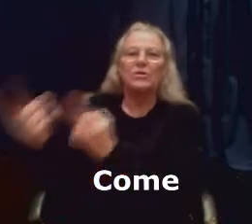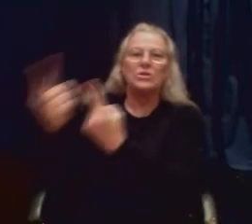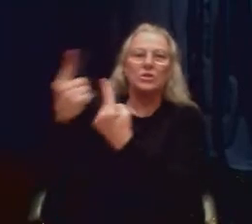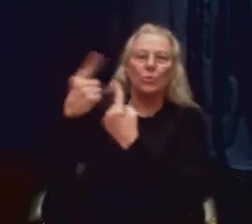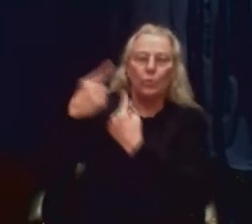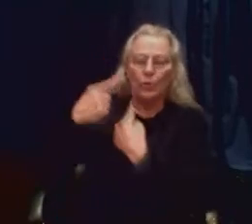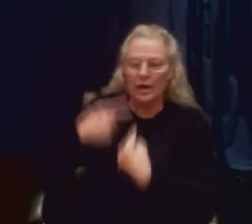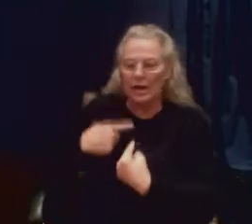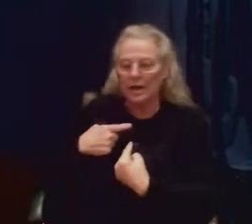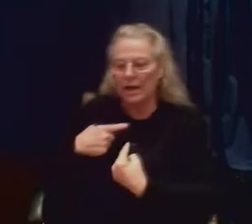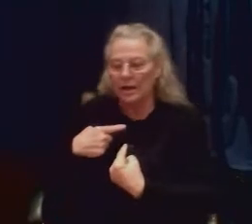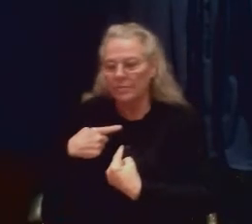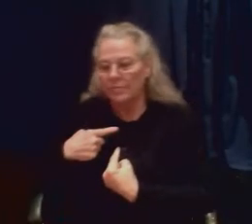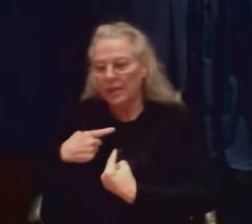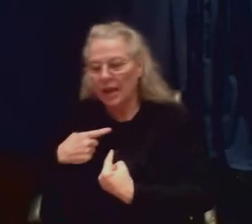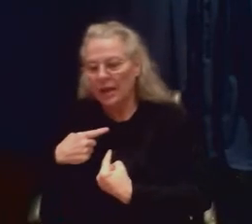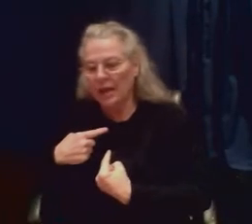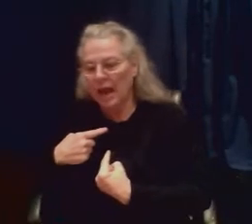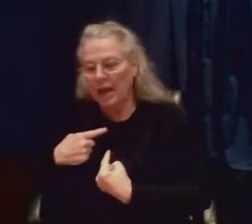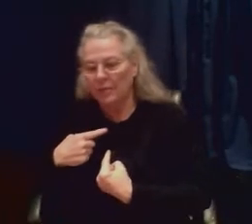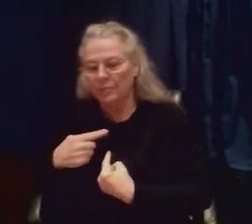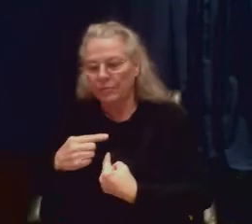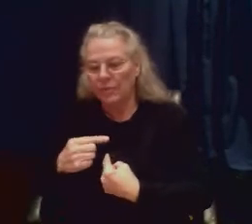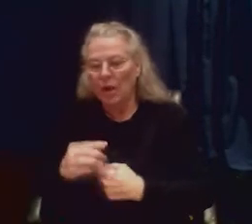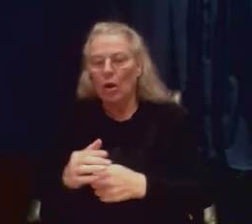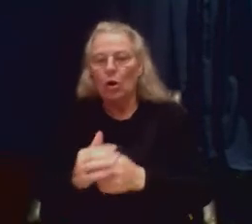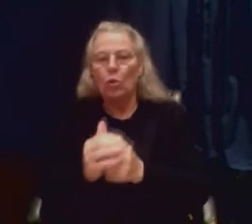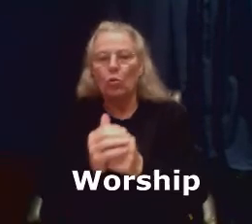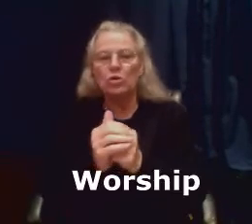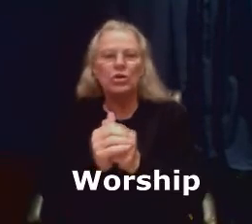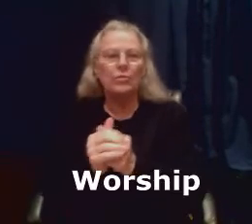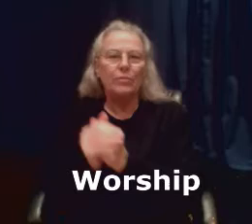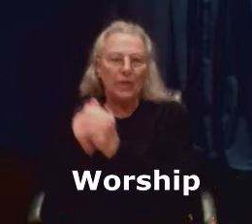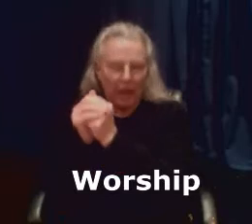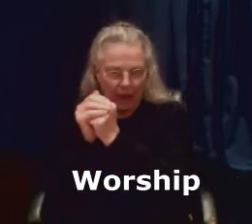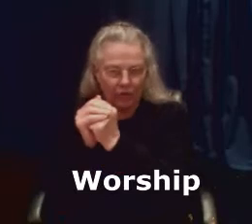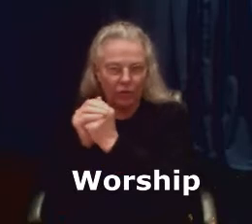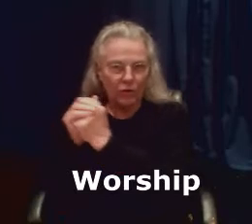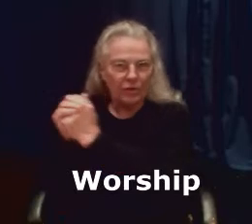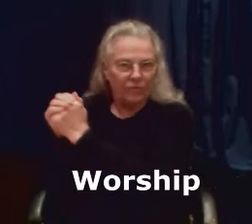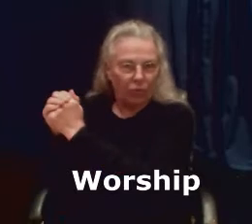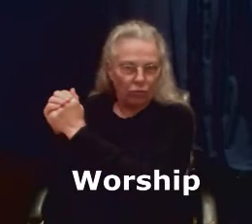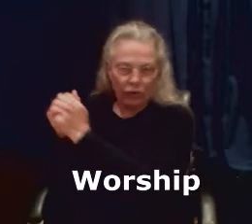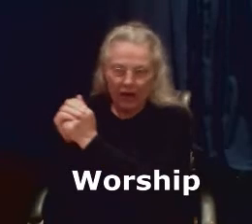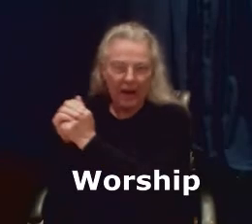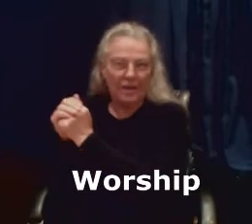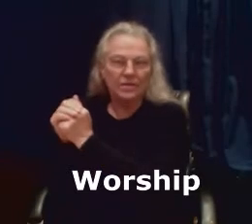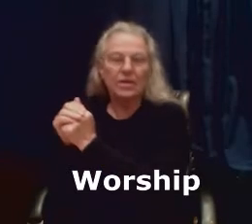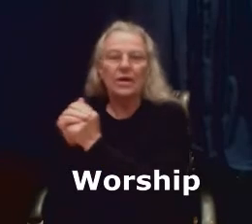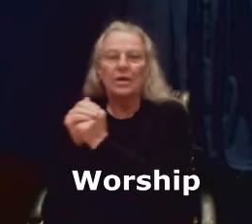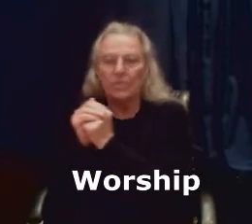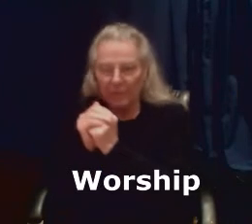fingers, bringing it in. Came. Worship, and you're going to fold your hands